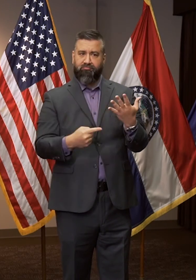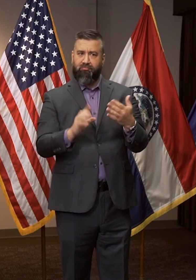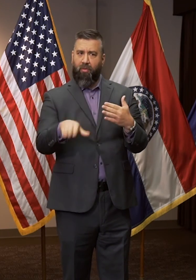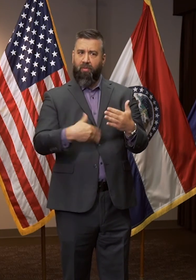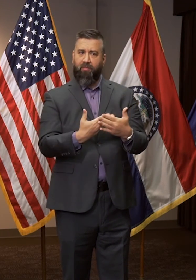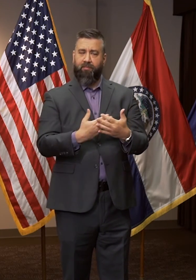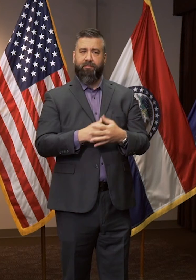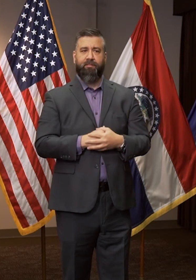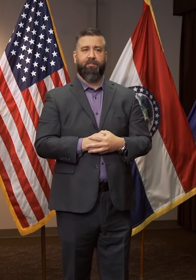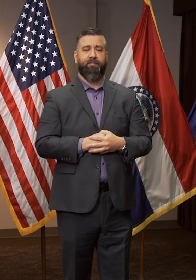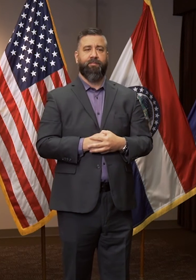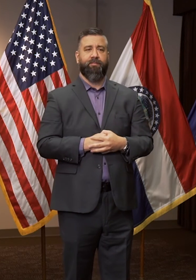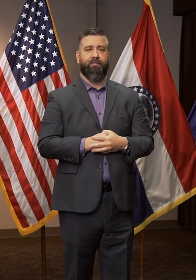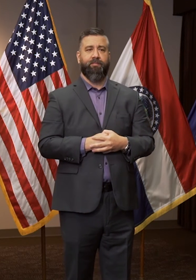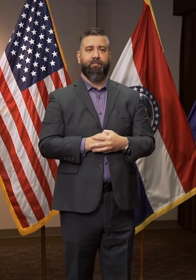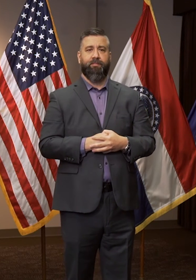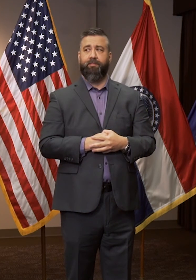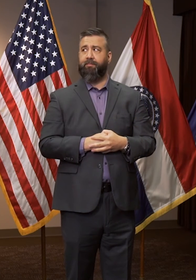neighbors.